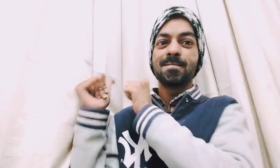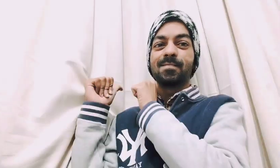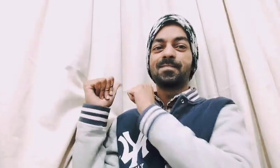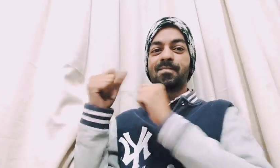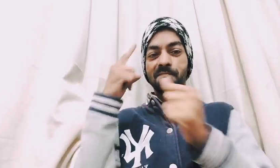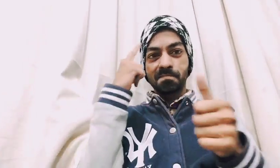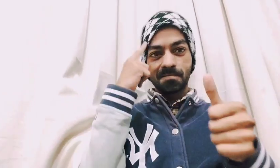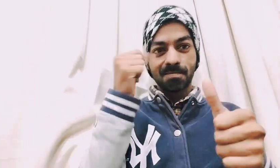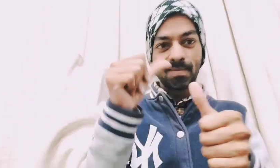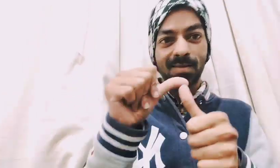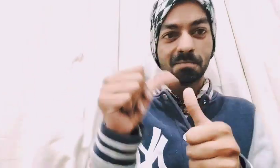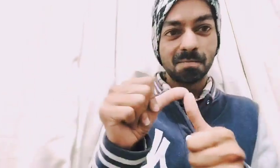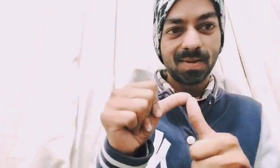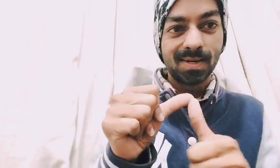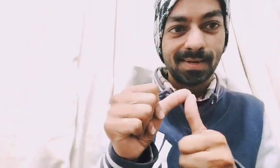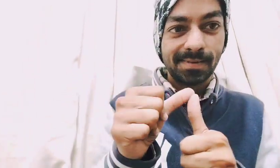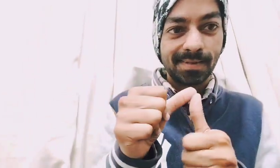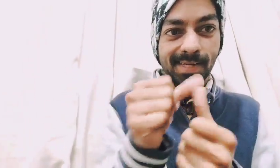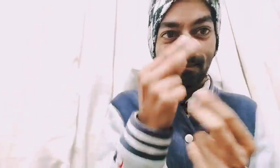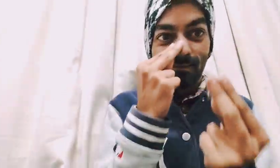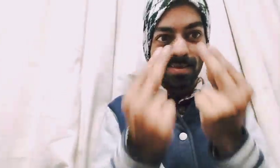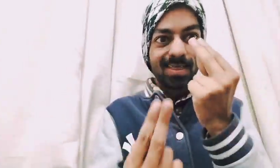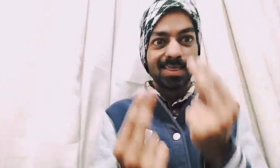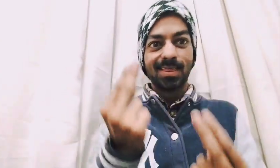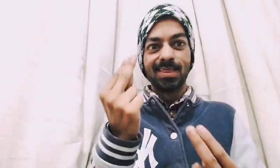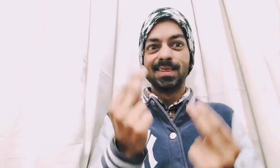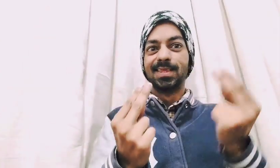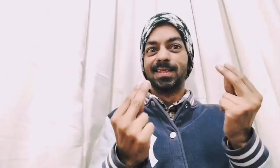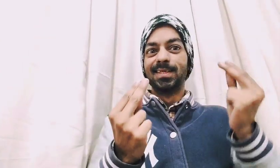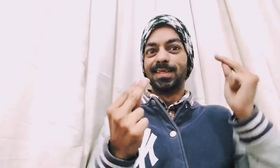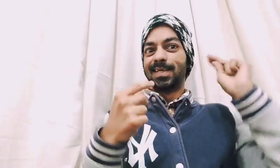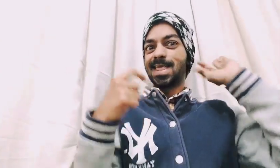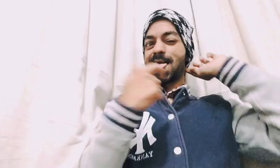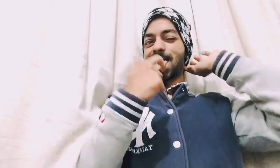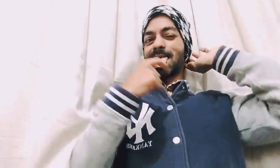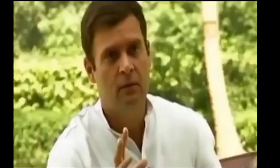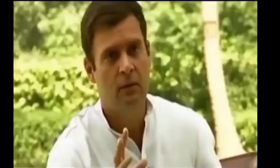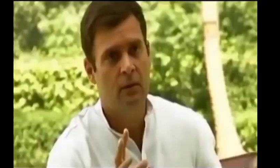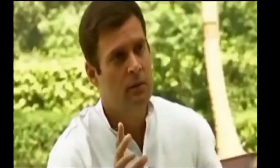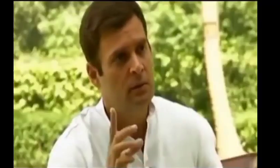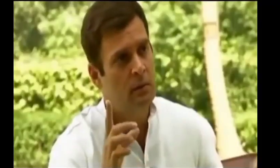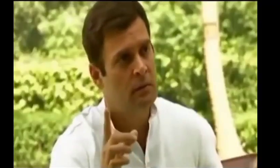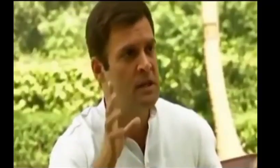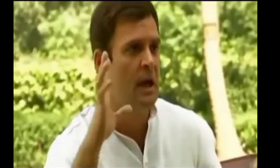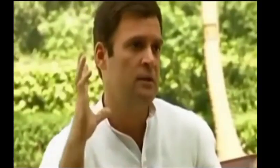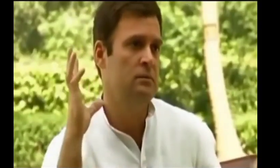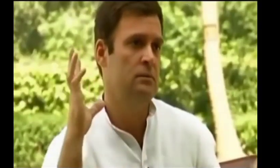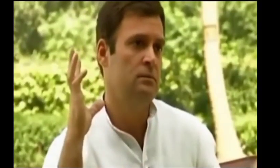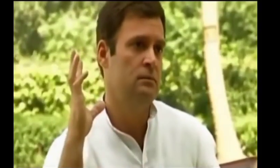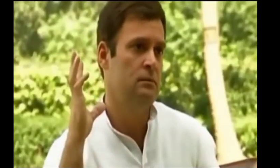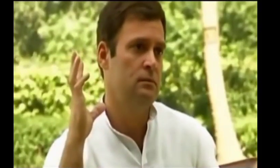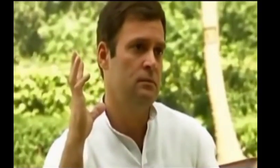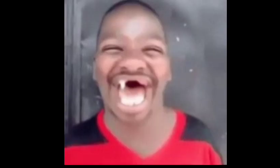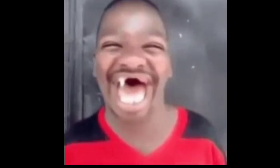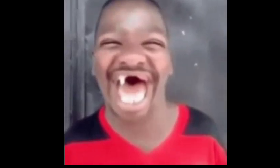The original funny bone. By running in an S pattern, you may create confusion and force the snake to adjust